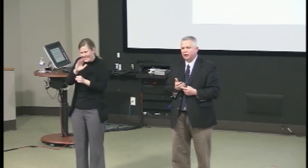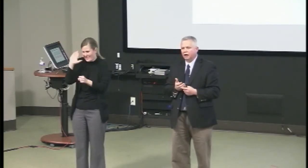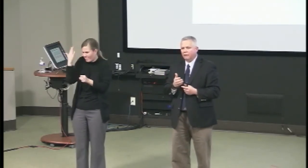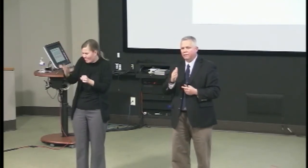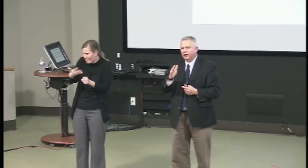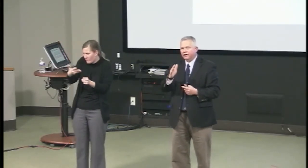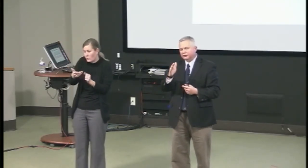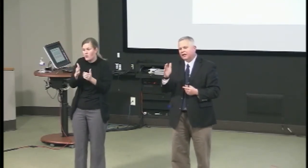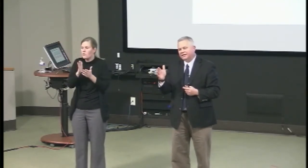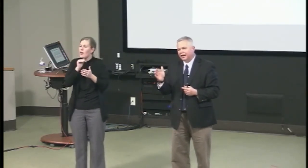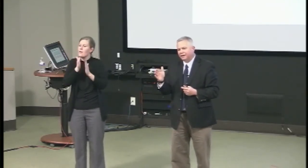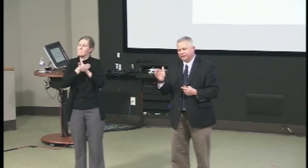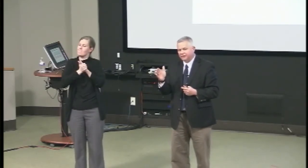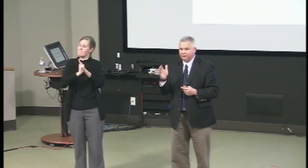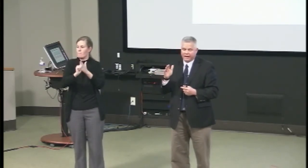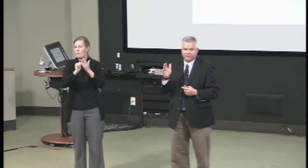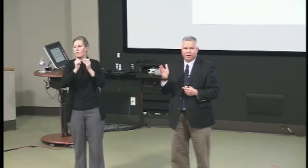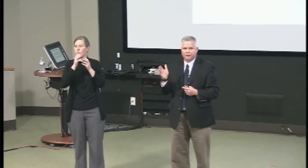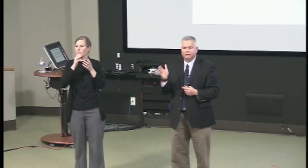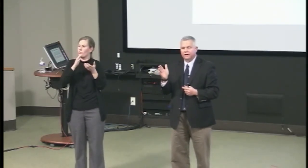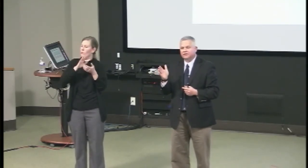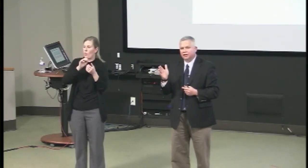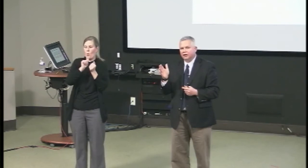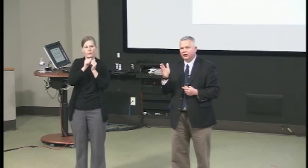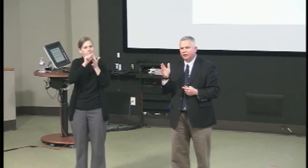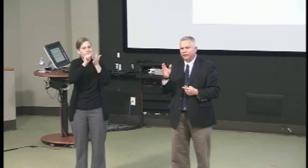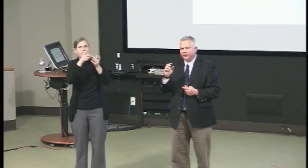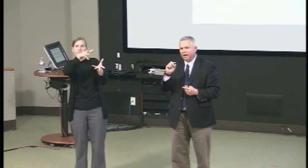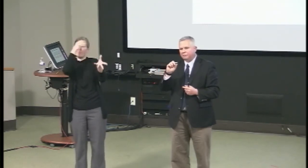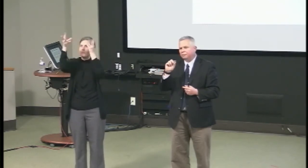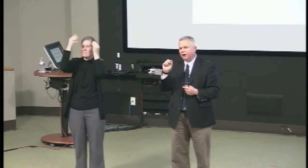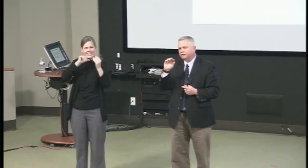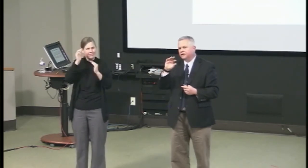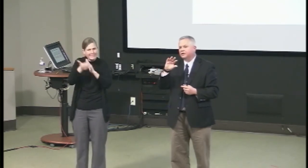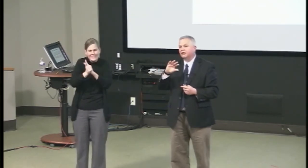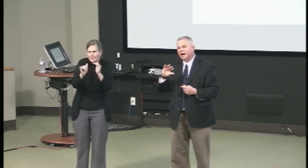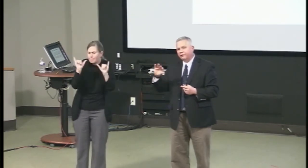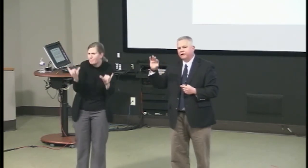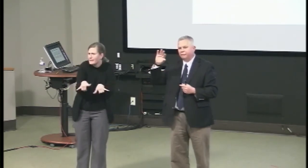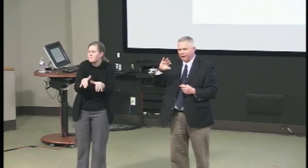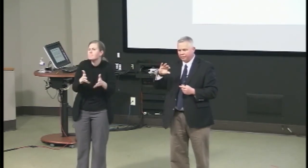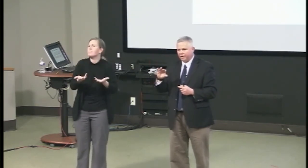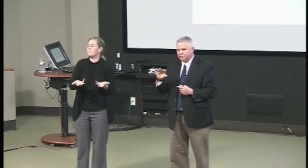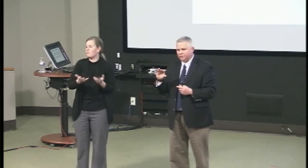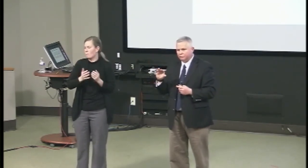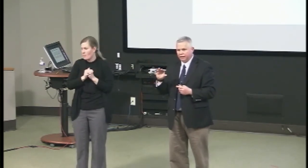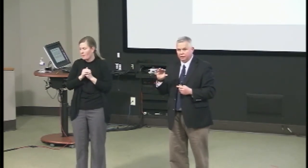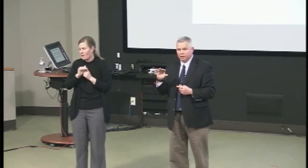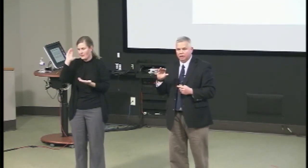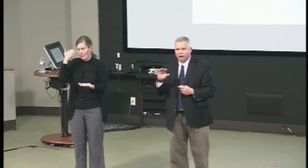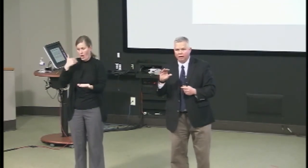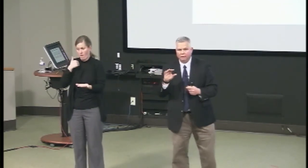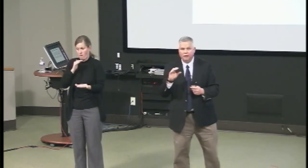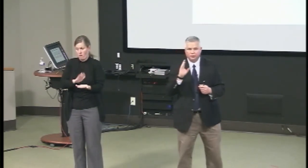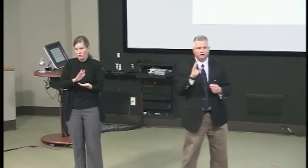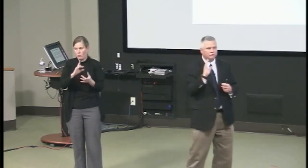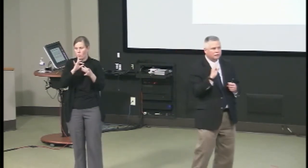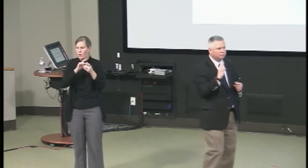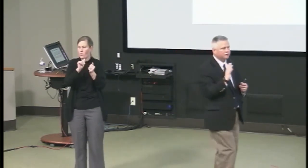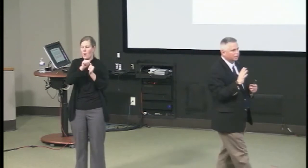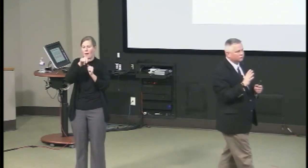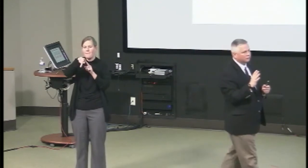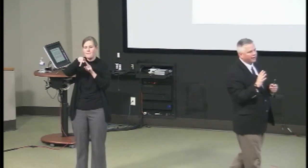overlearn. There's less evidence, in fact none convincing, that there might be problems in declarative pathways in the brain,